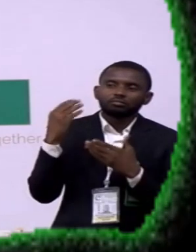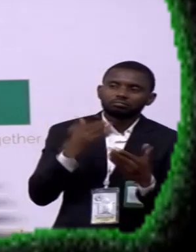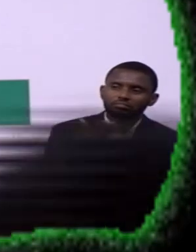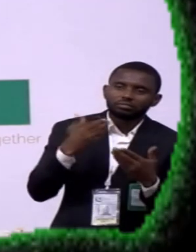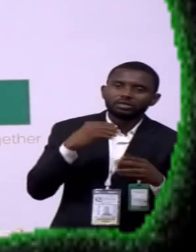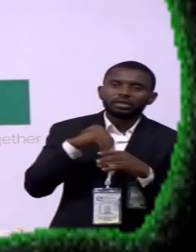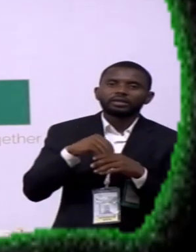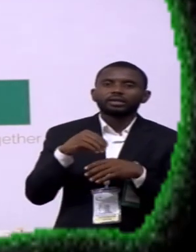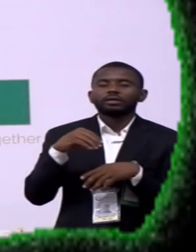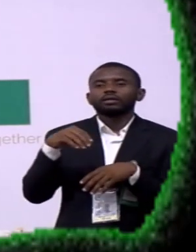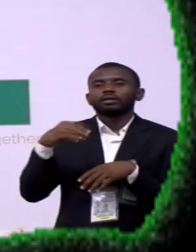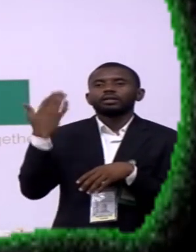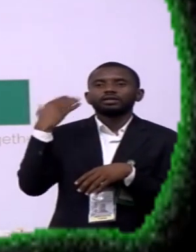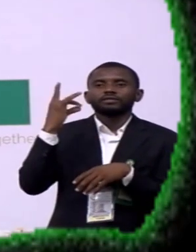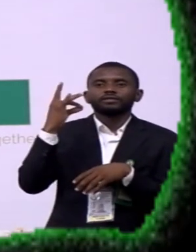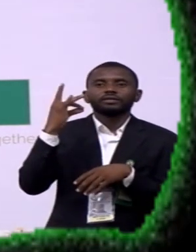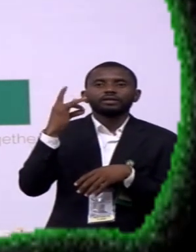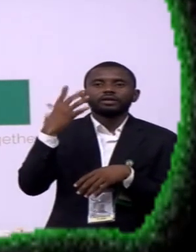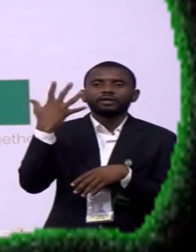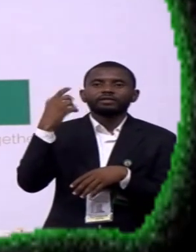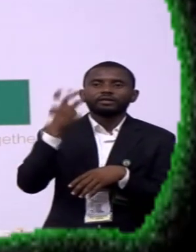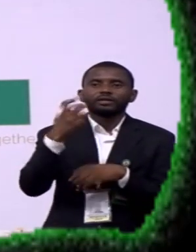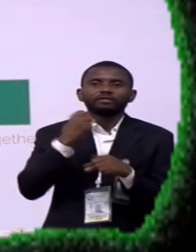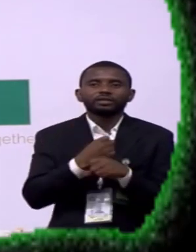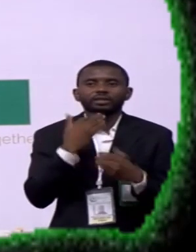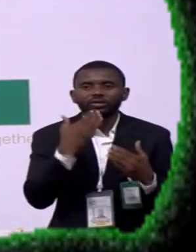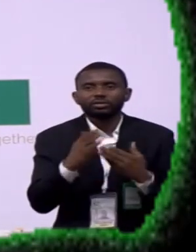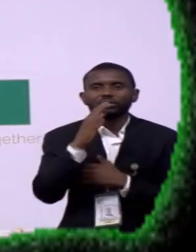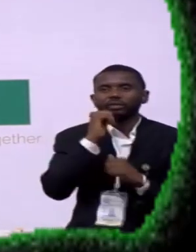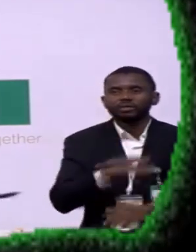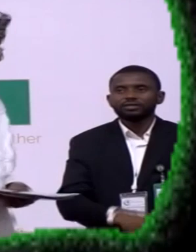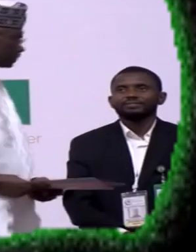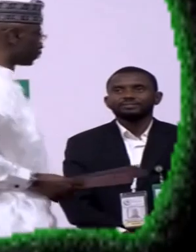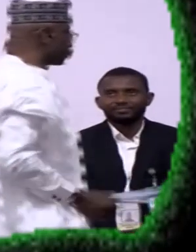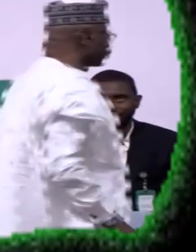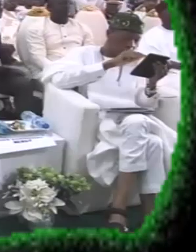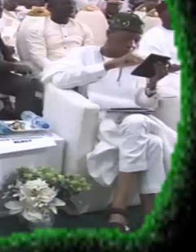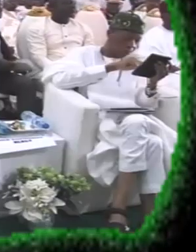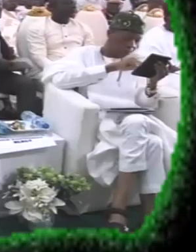last 5.5 years. Thank you, and God bless you.